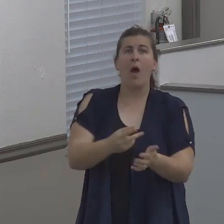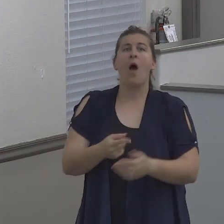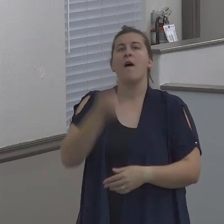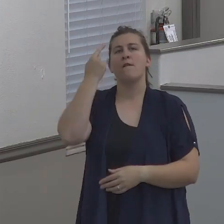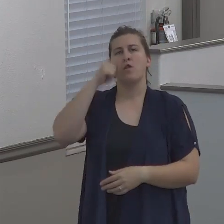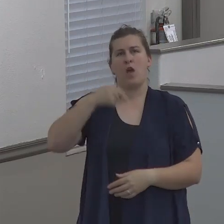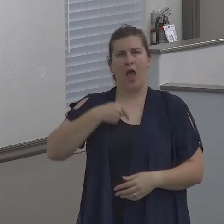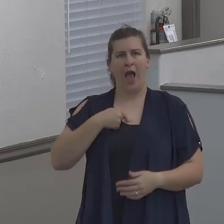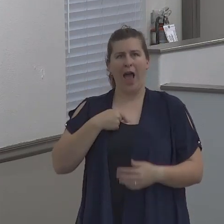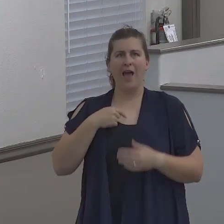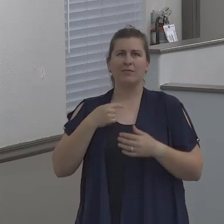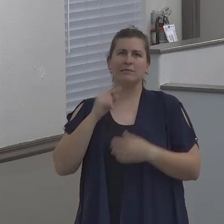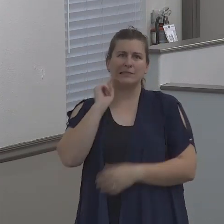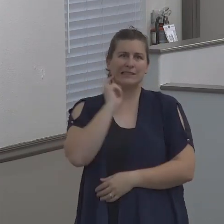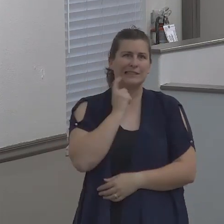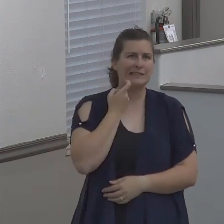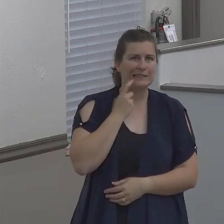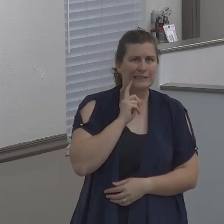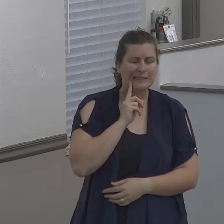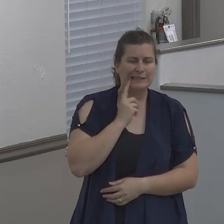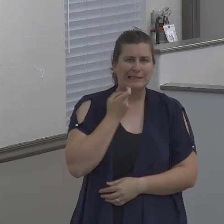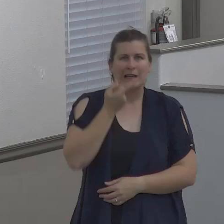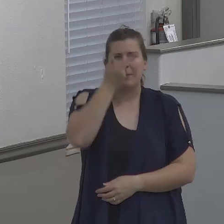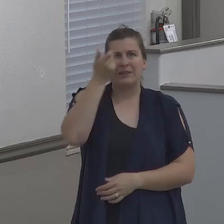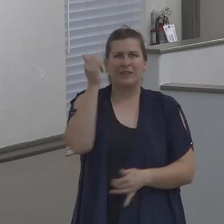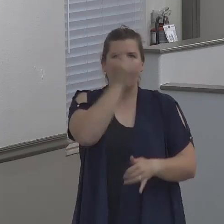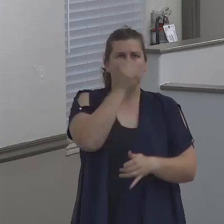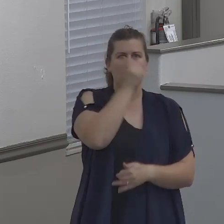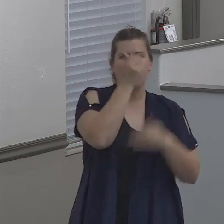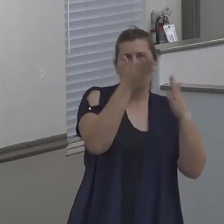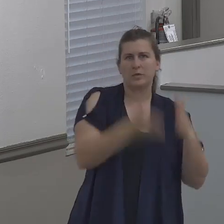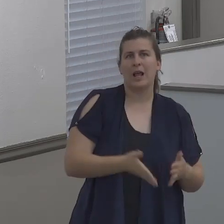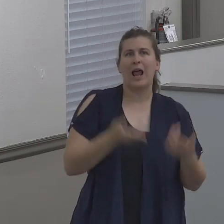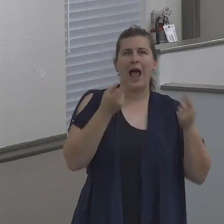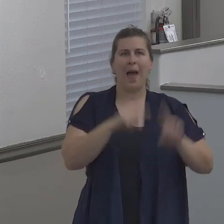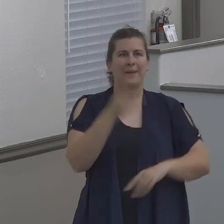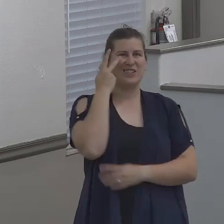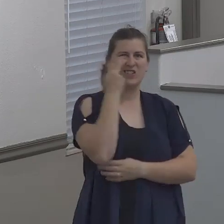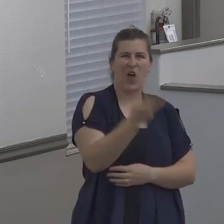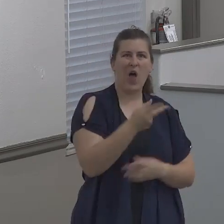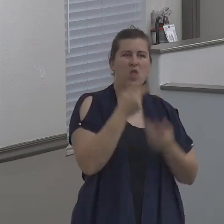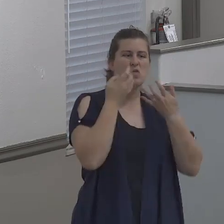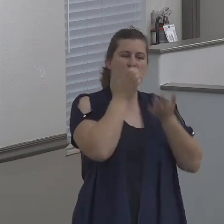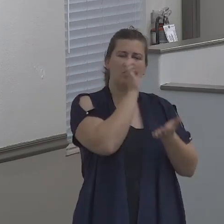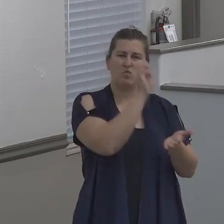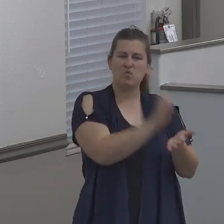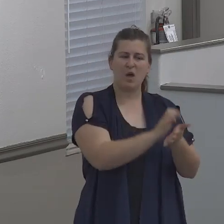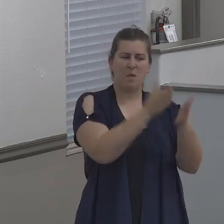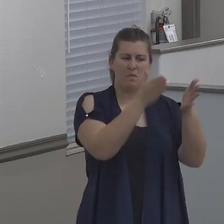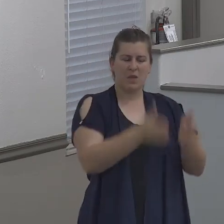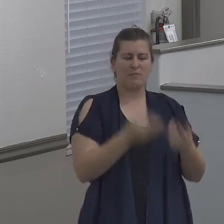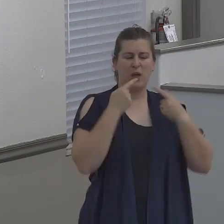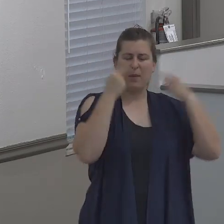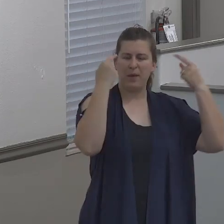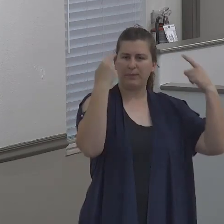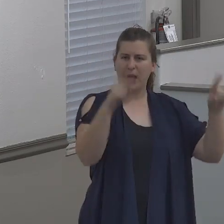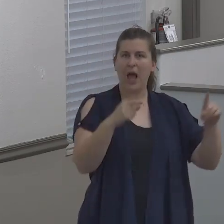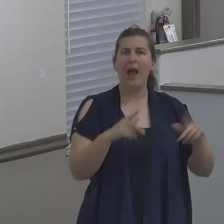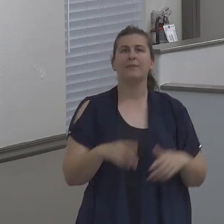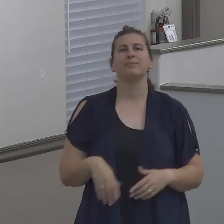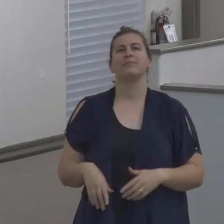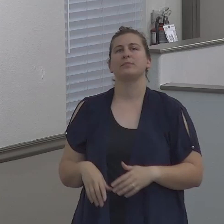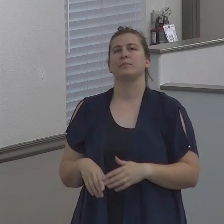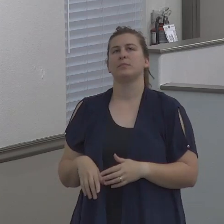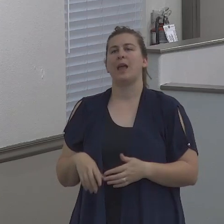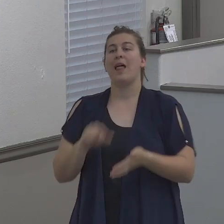My steps had well nigh slipped. For I was envious at the foolish when I saw the prosperity